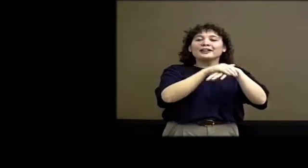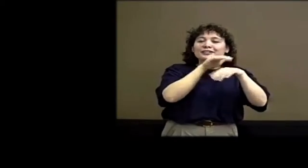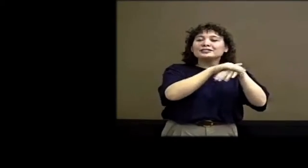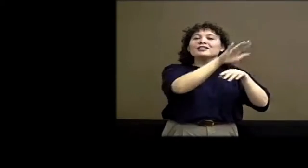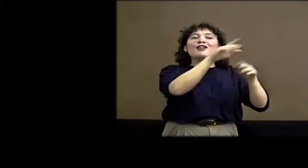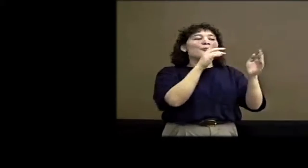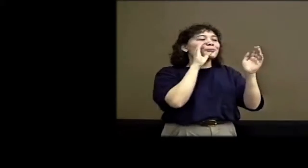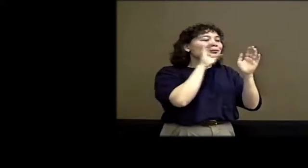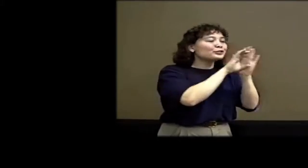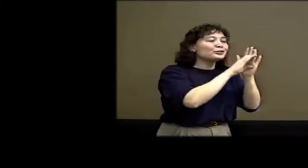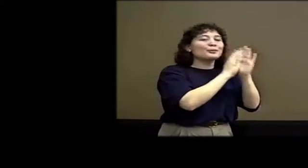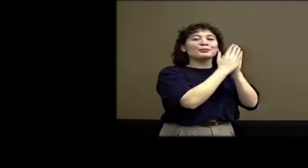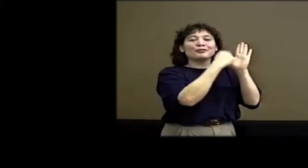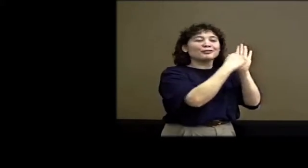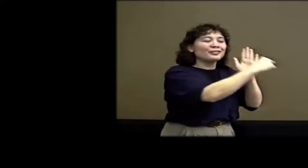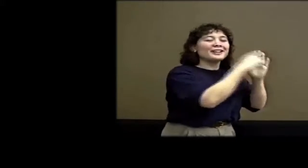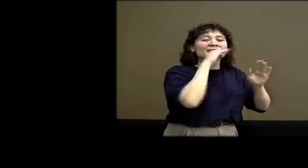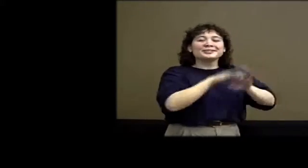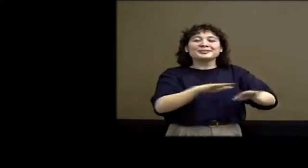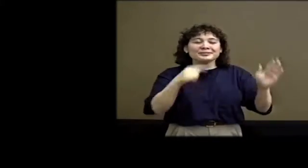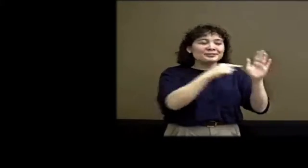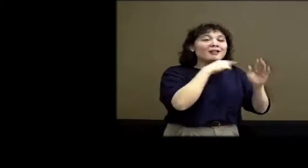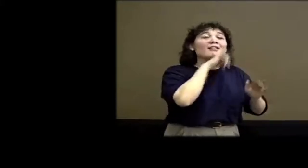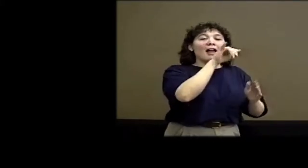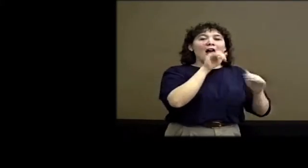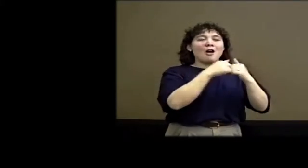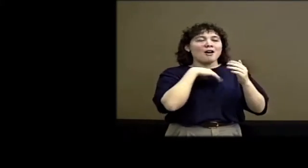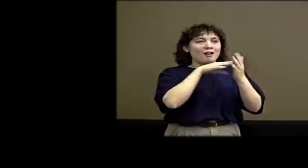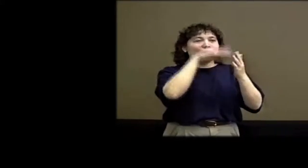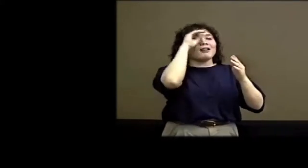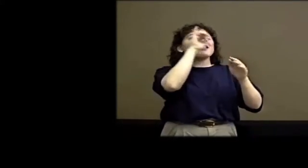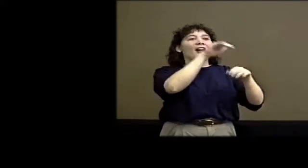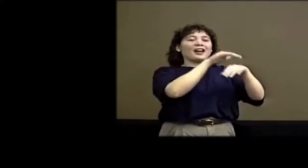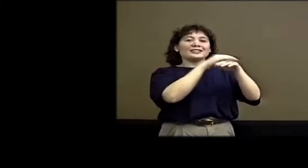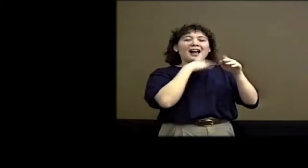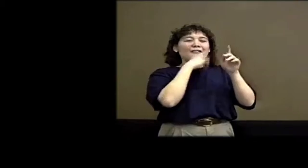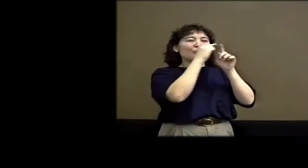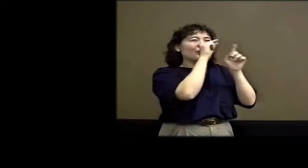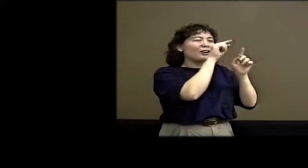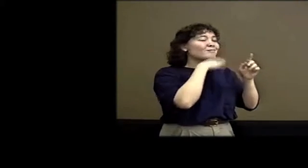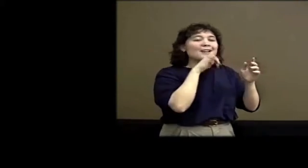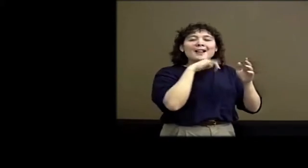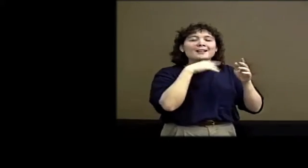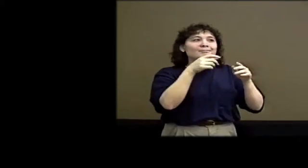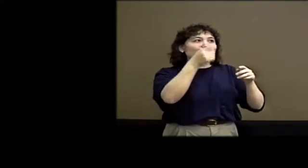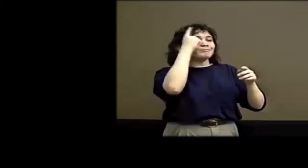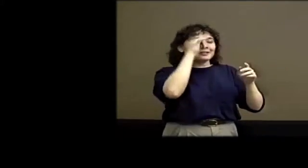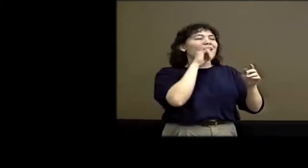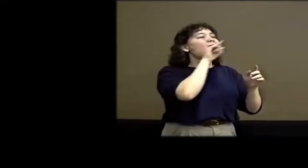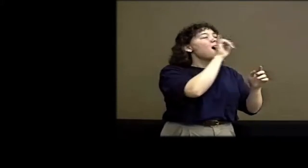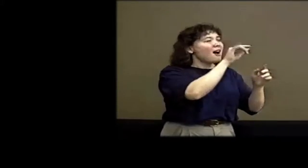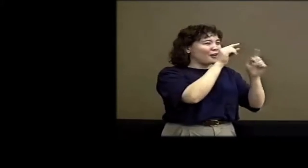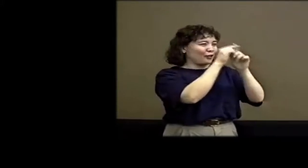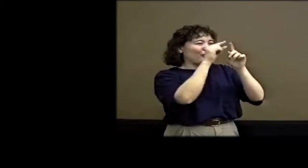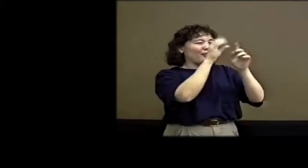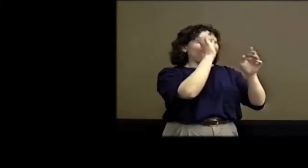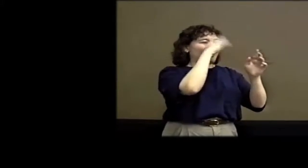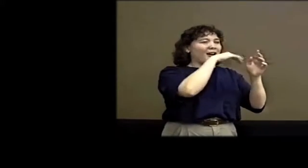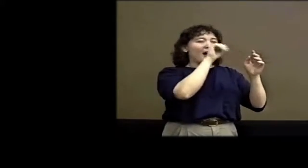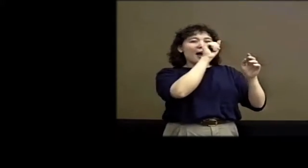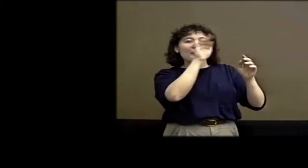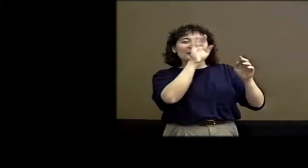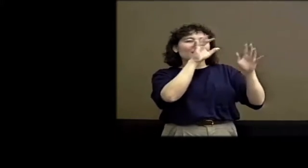my second language. Pictures, books, and focusing on English words taught me this. I understood what the alphabet looked like and that it was a part of English.